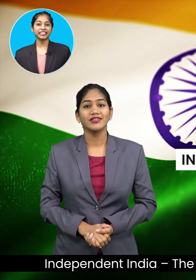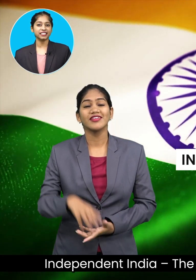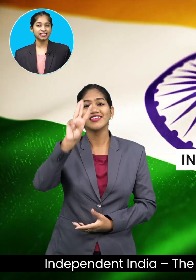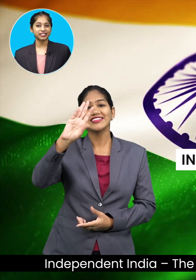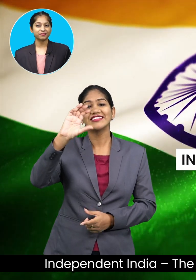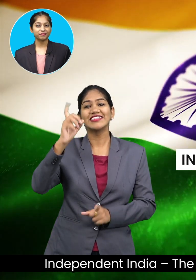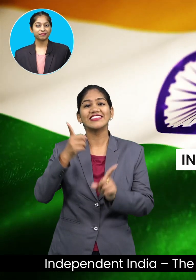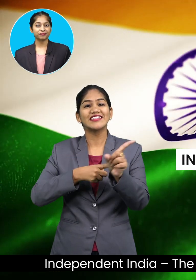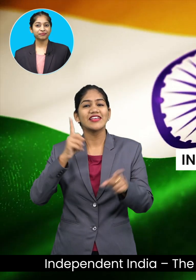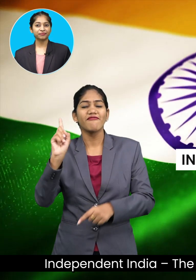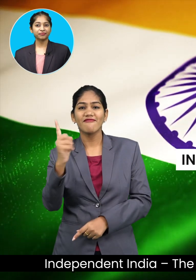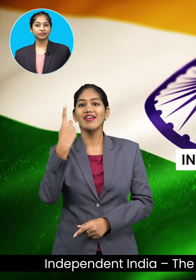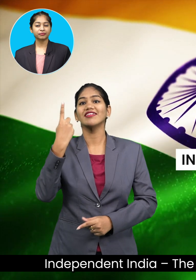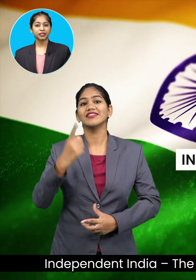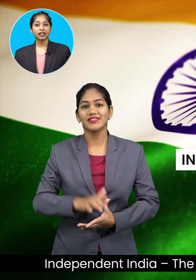30 years,